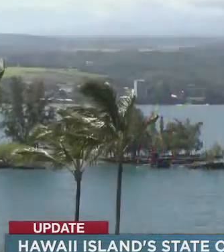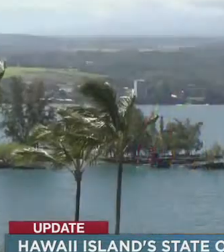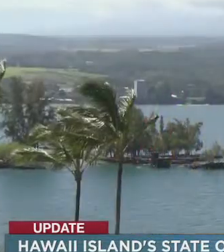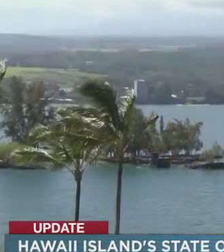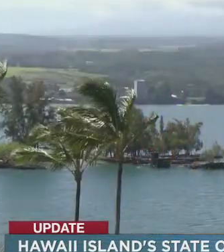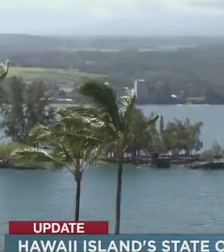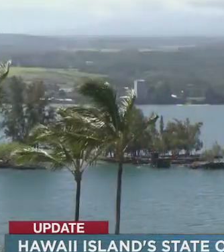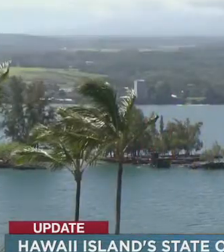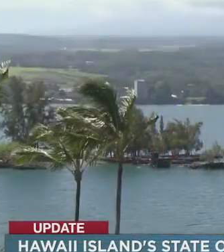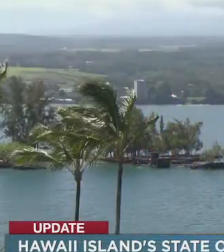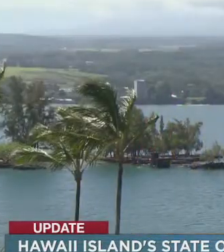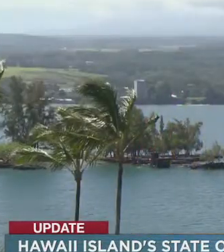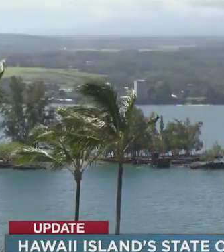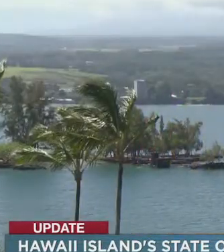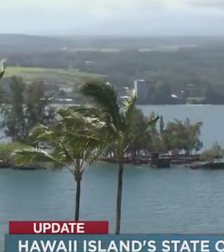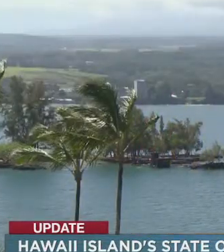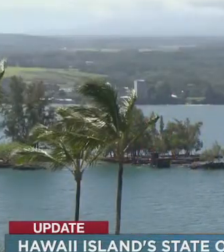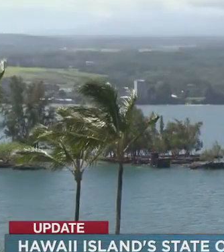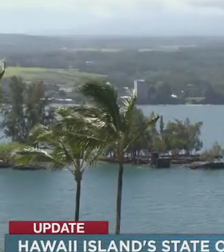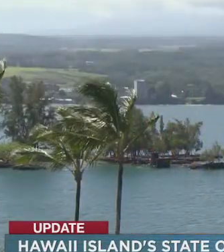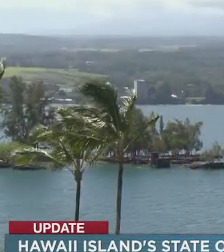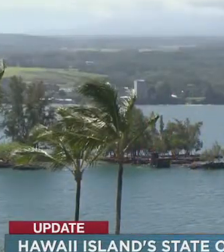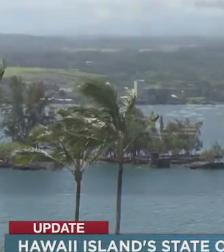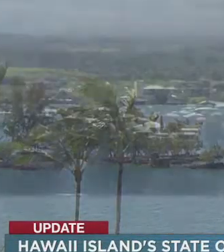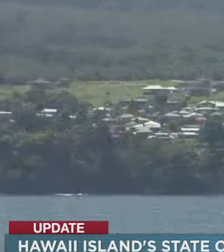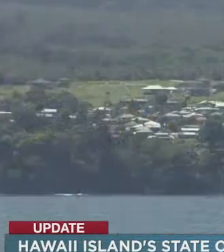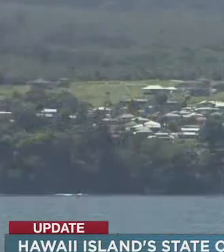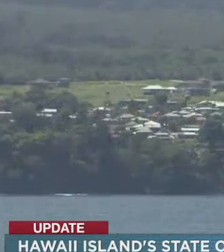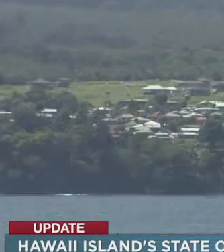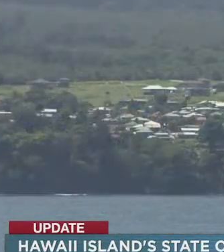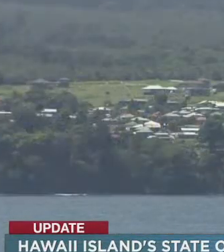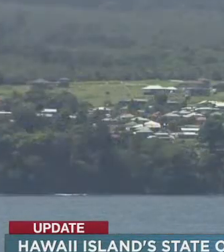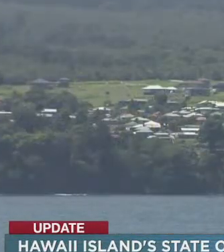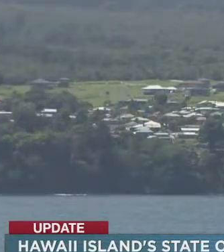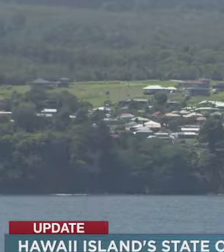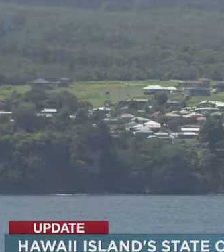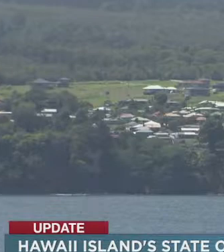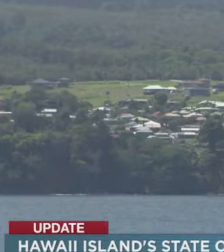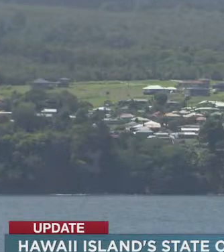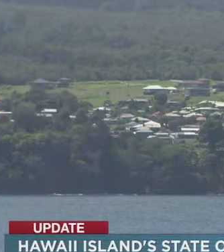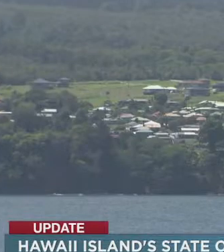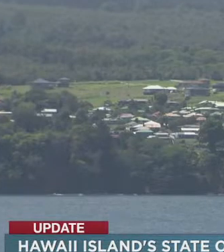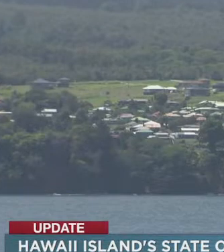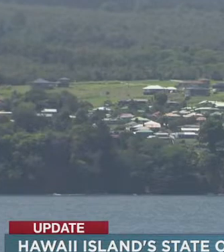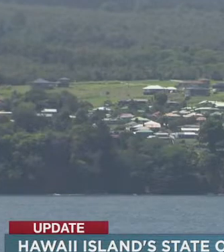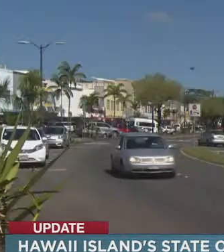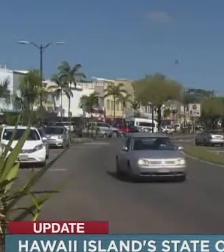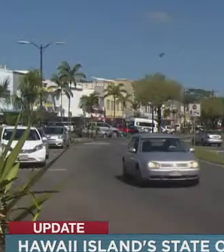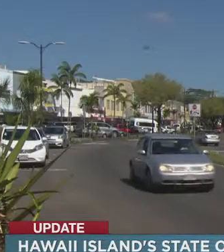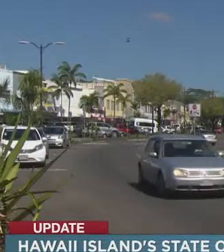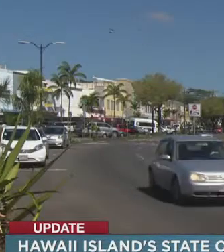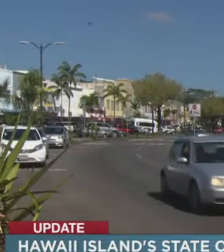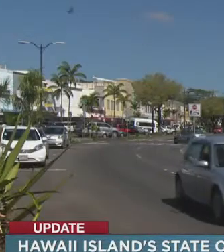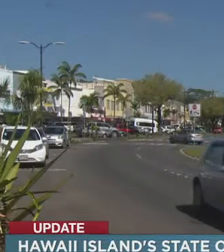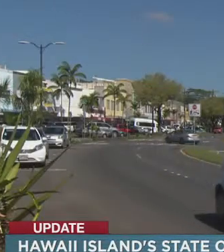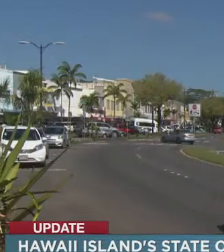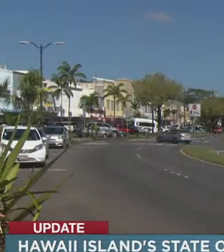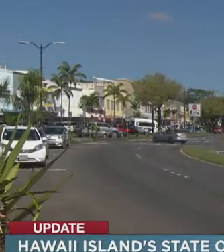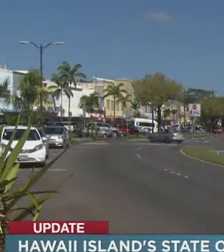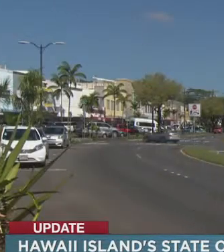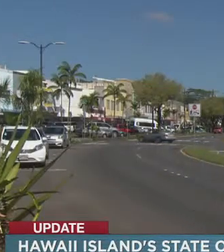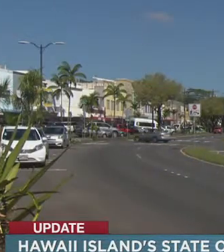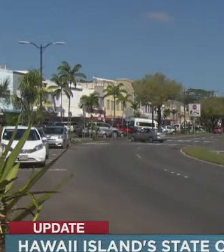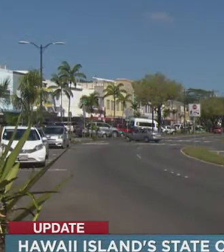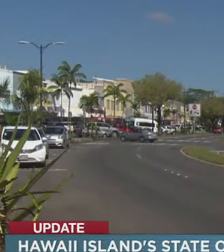economic development, building permitting, and the Mauna Loa eruption. His comments will stream live on the mayor's Facebook page and Hawaii News Now